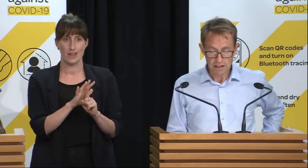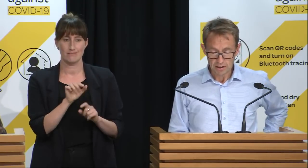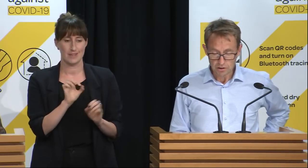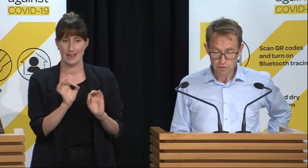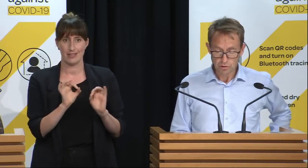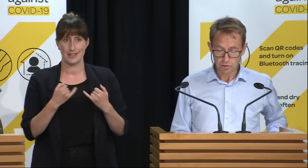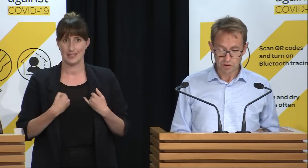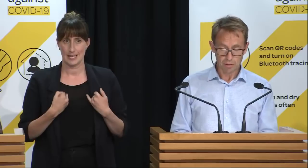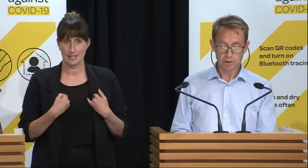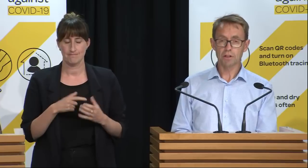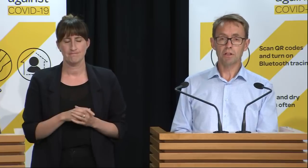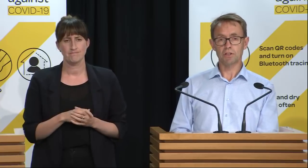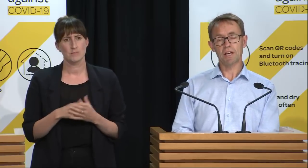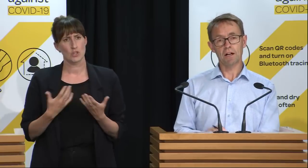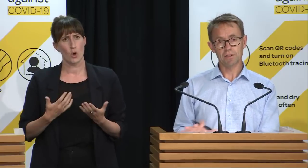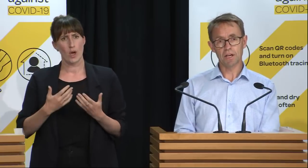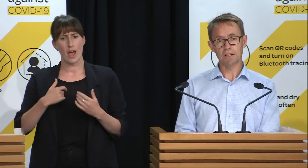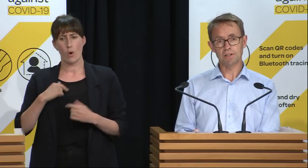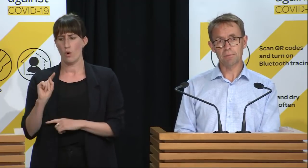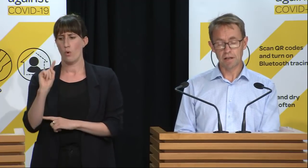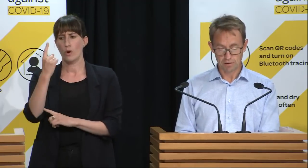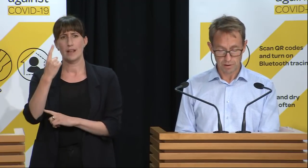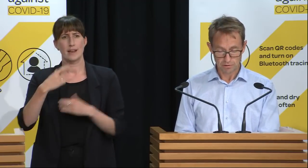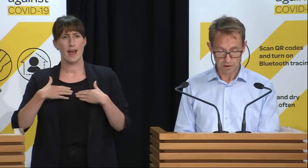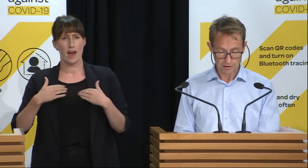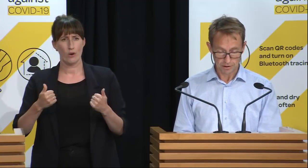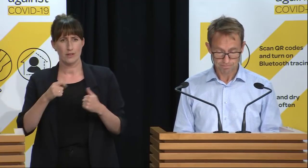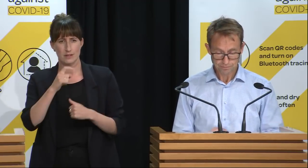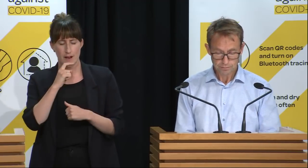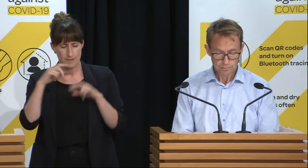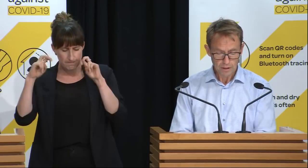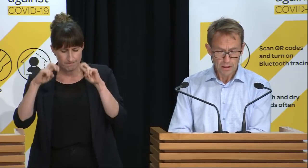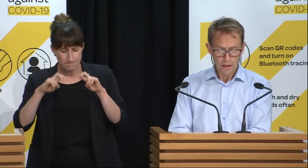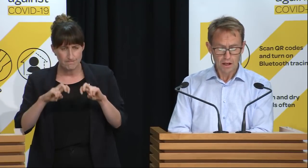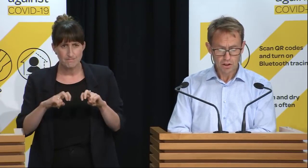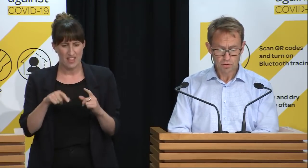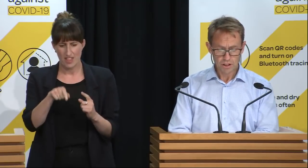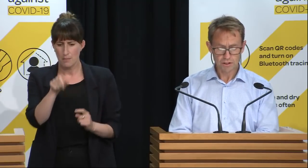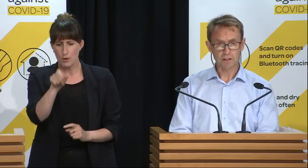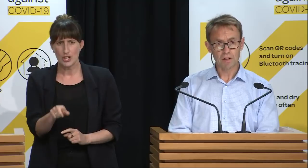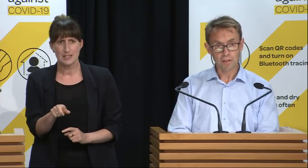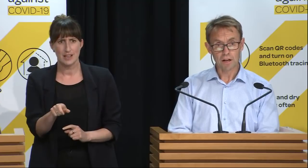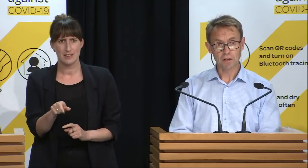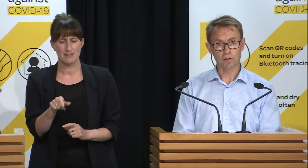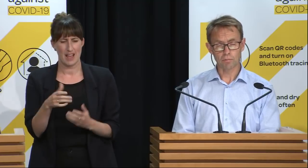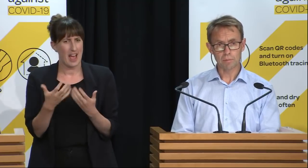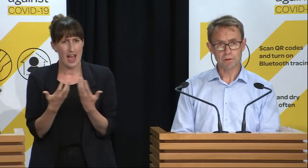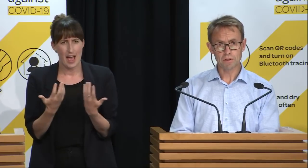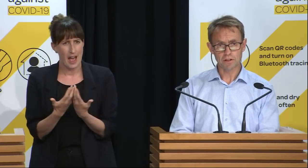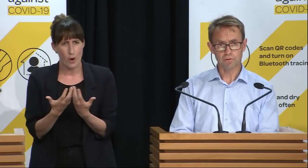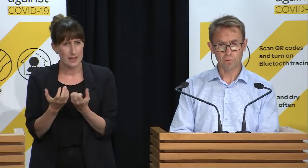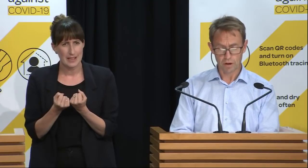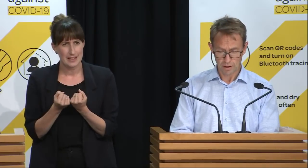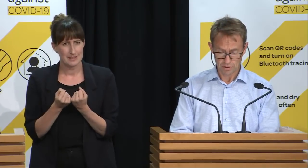is undertaking interviews to establish just how this case may have been infected. Initial testing of other household